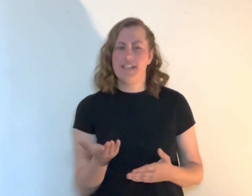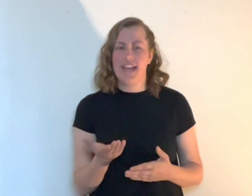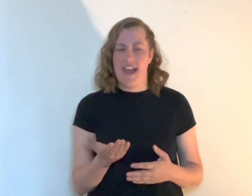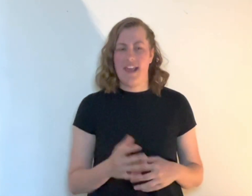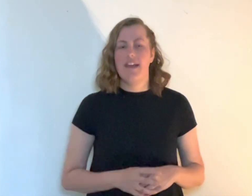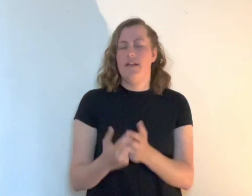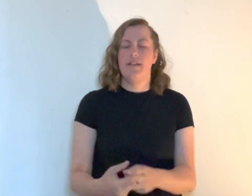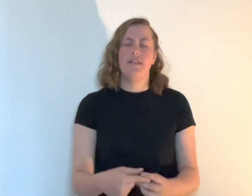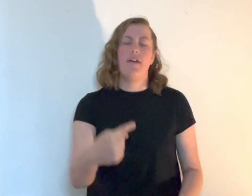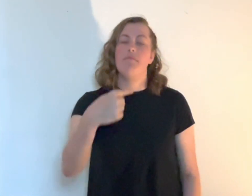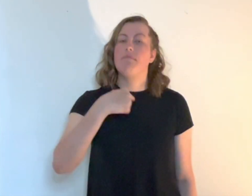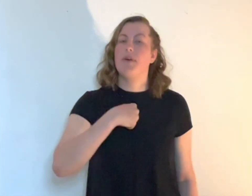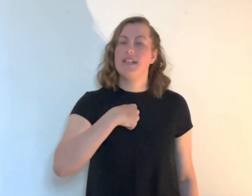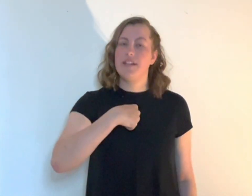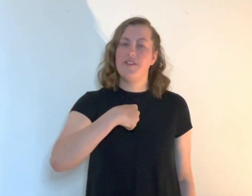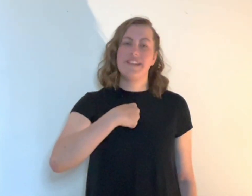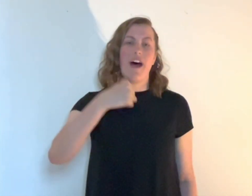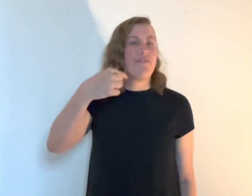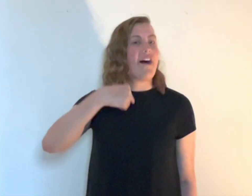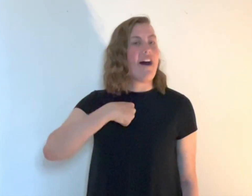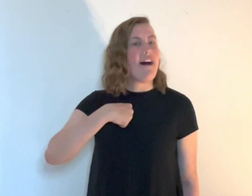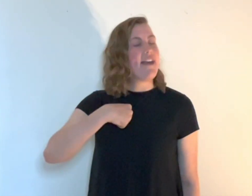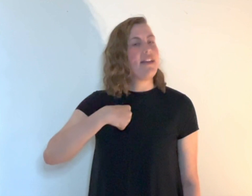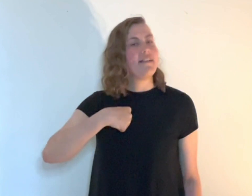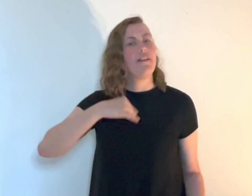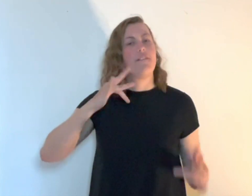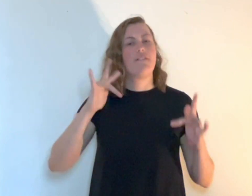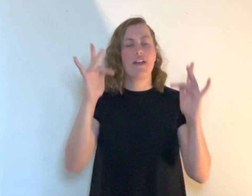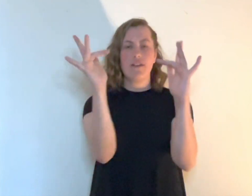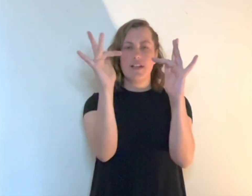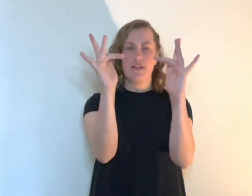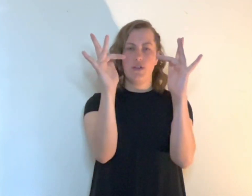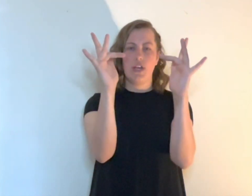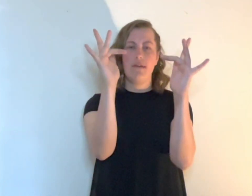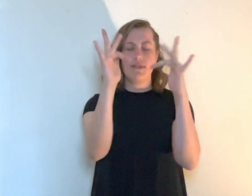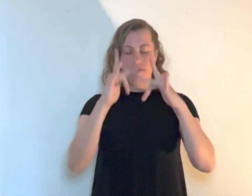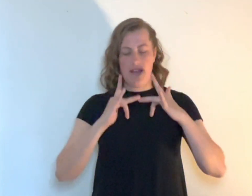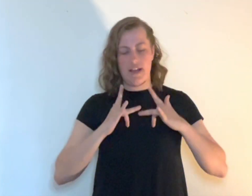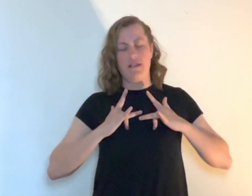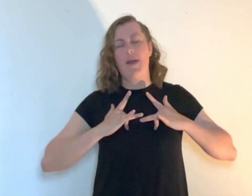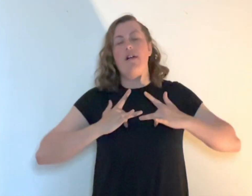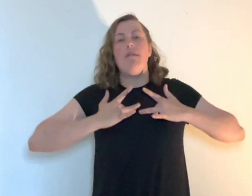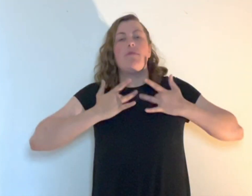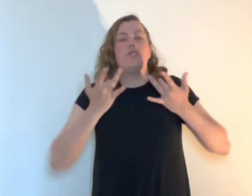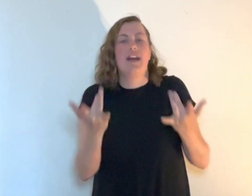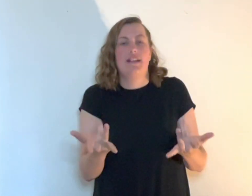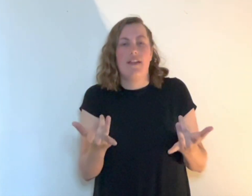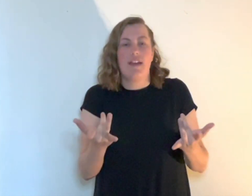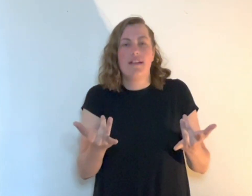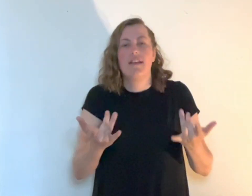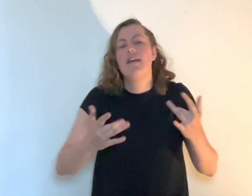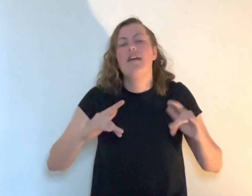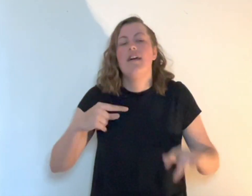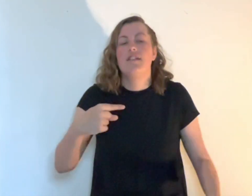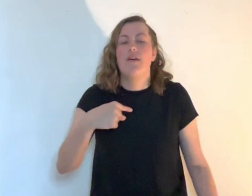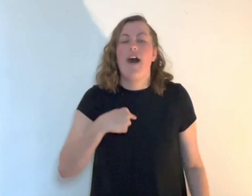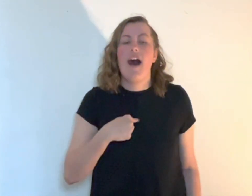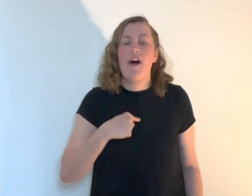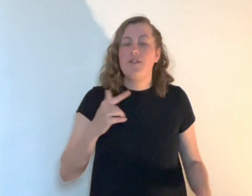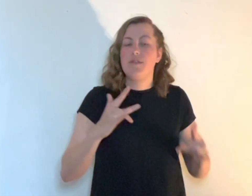day? So pointing to yourself I feel Using your two middle fingers going up your chest like this So how do